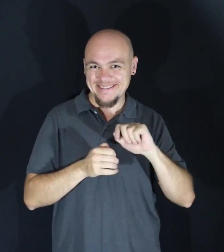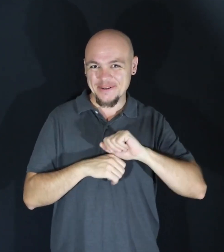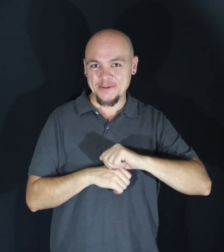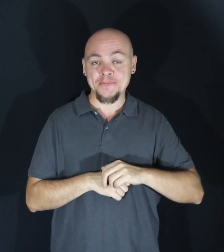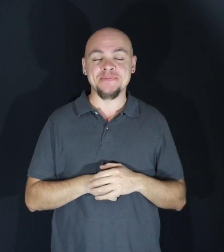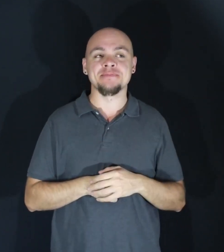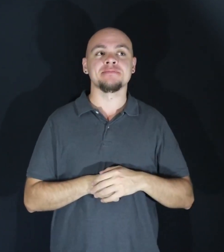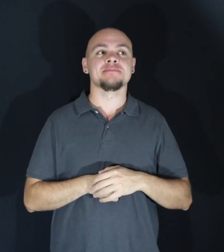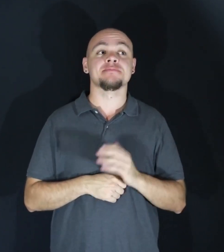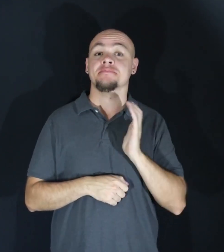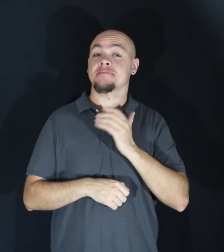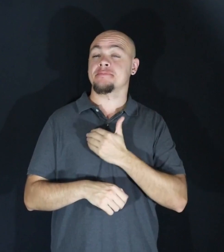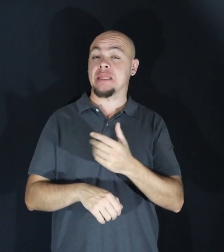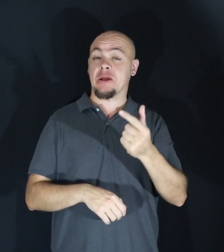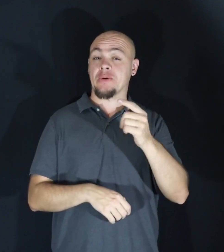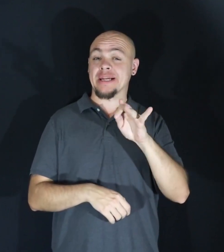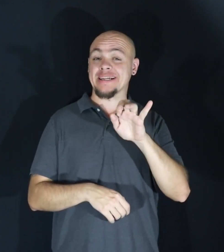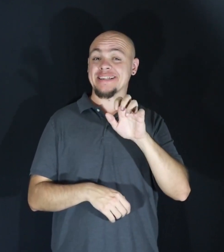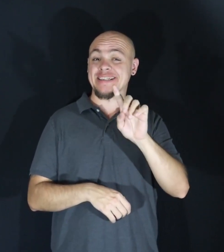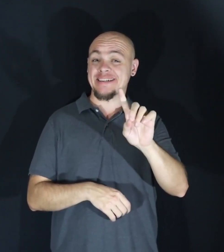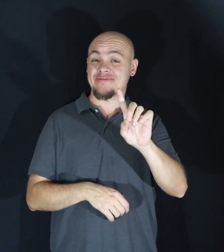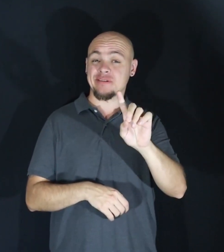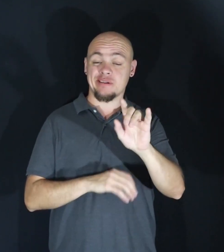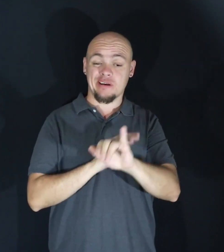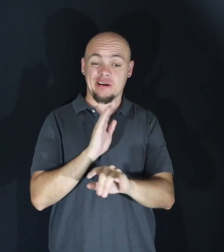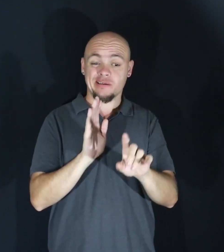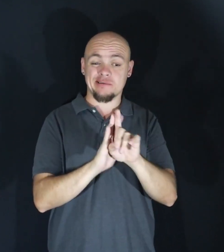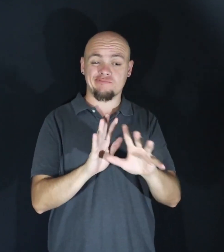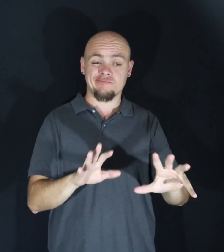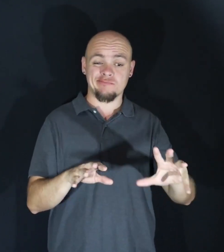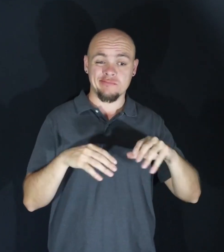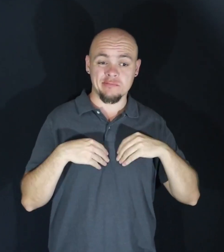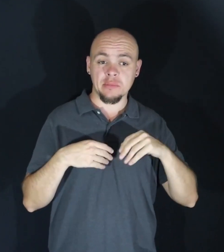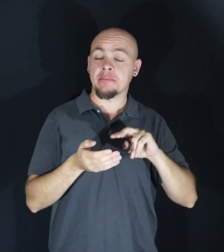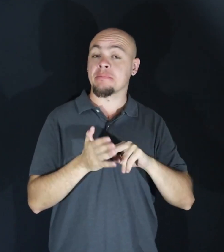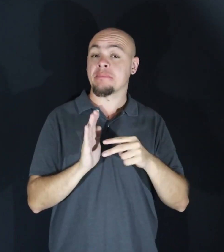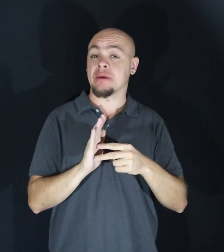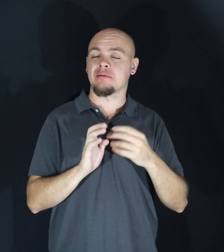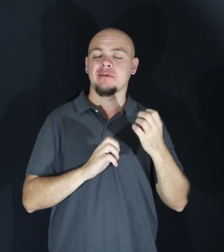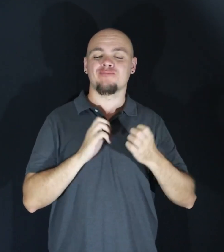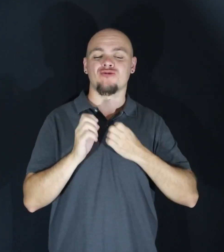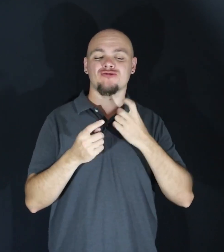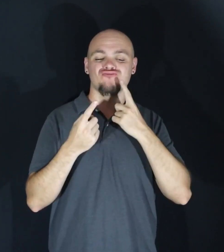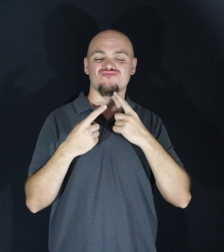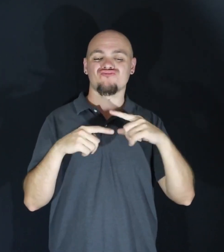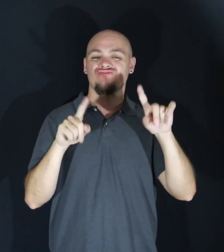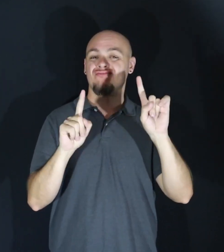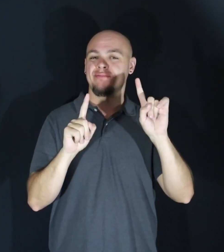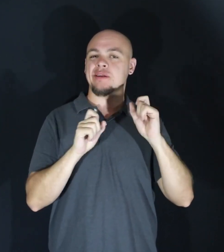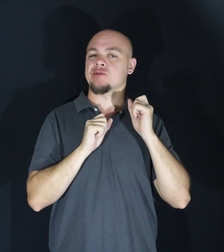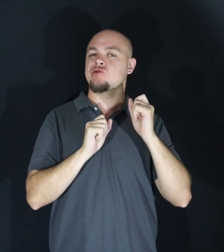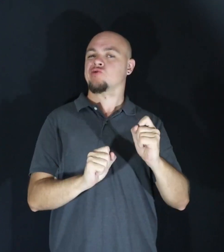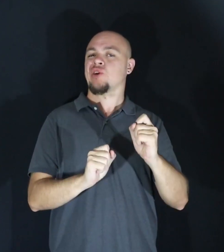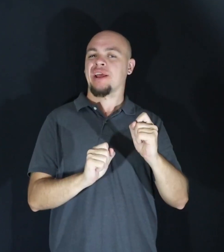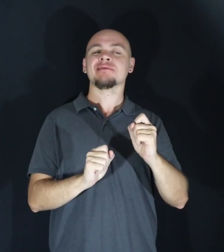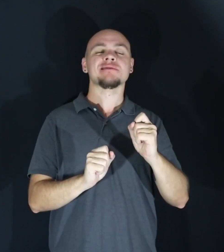Embracing our gifted identity allows us to thrive emotionally and leverage our strengths at